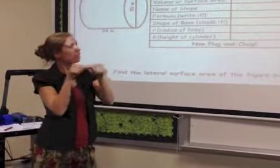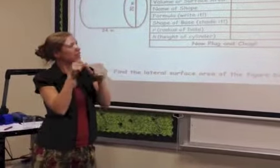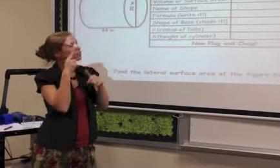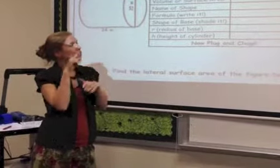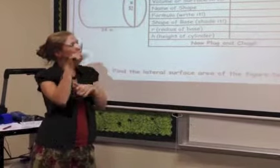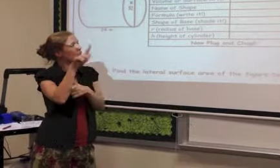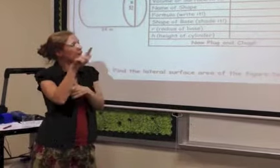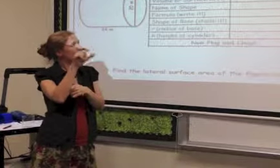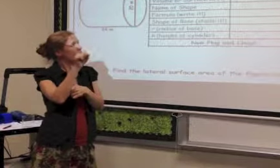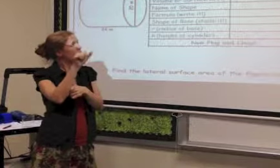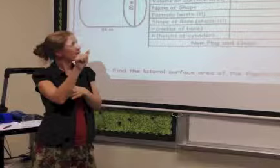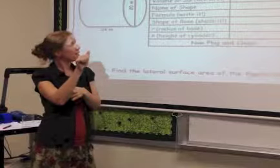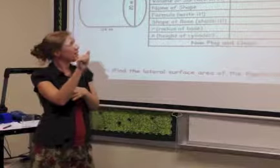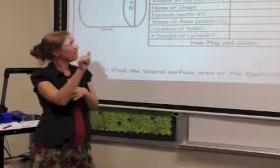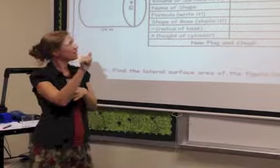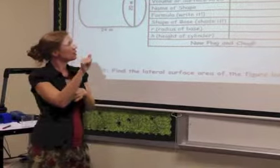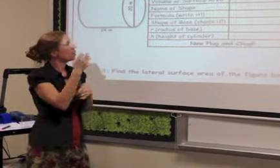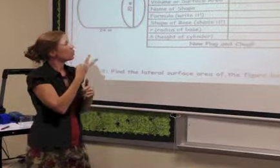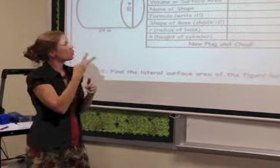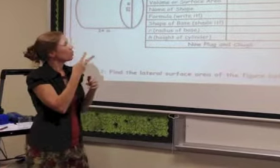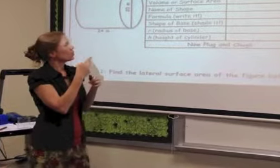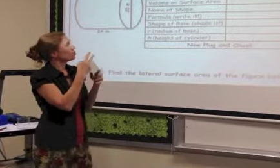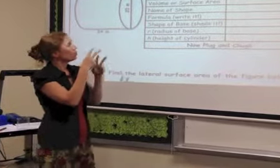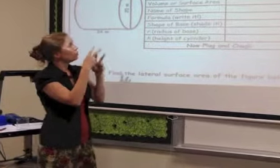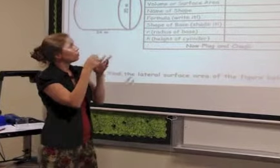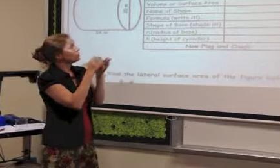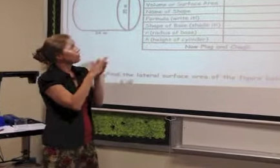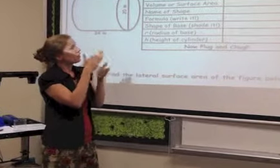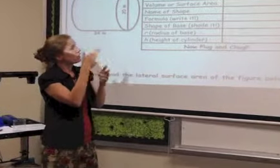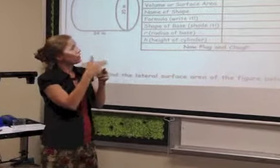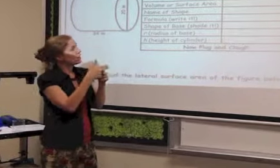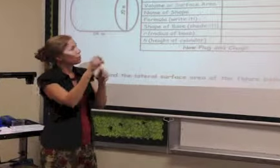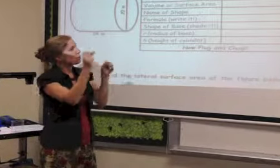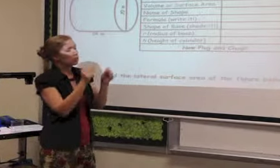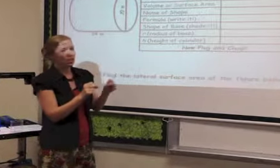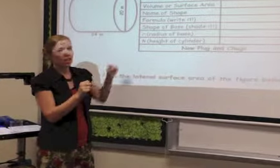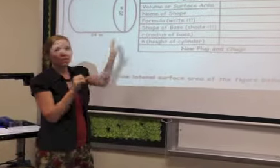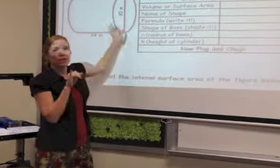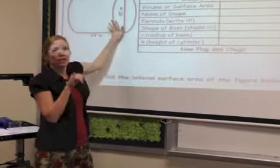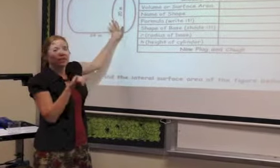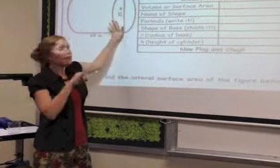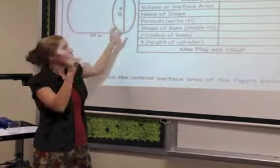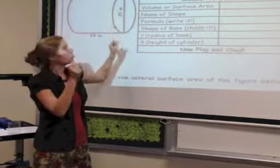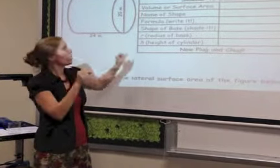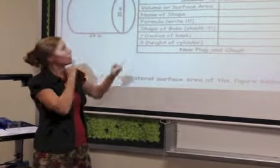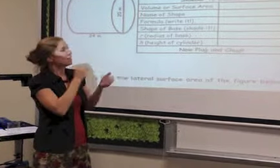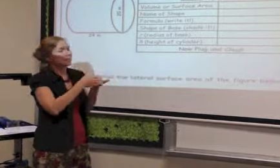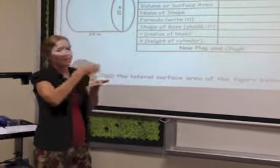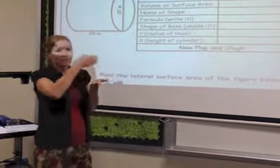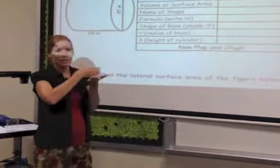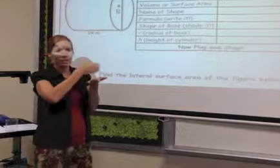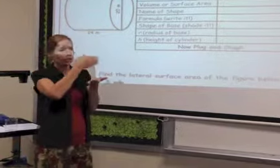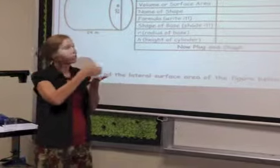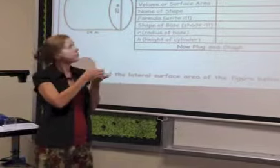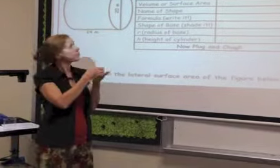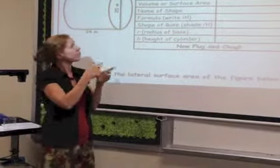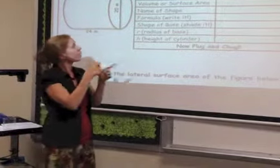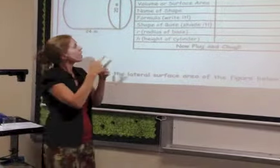area, so LSA. We're going to put down the name of the shape. This shape is a cylinder. And